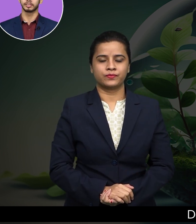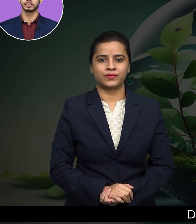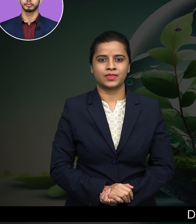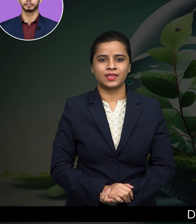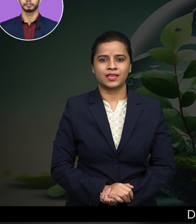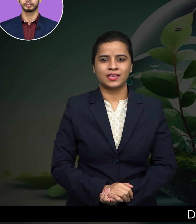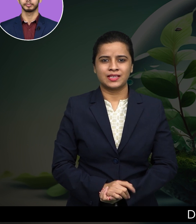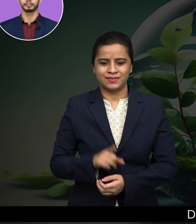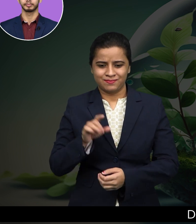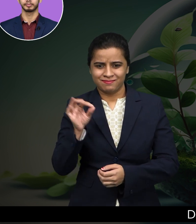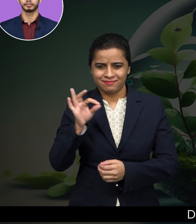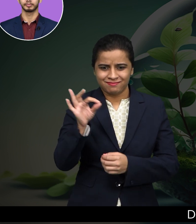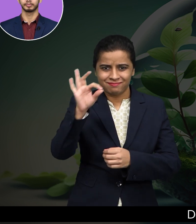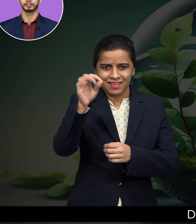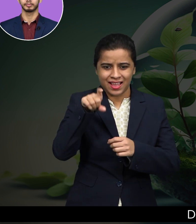decomposers.